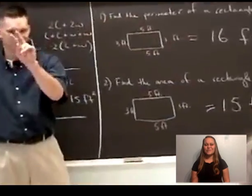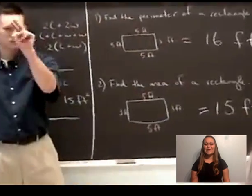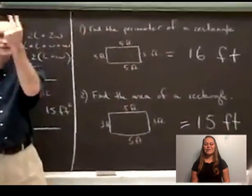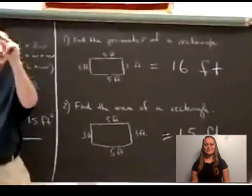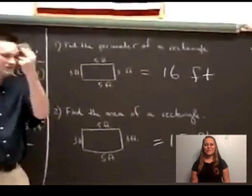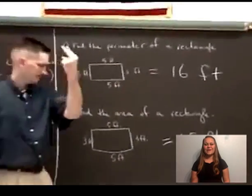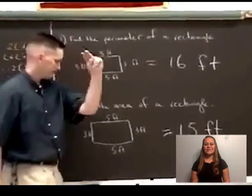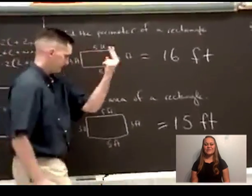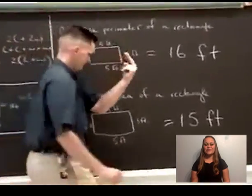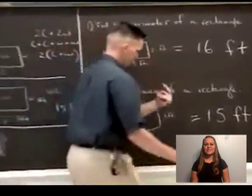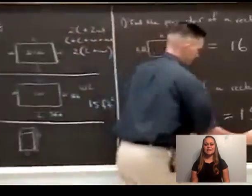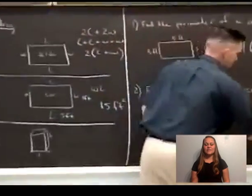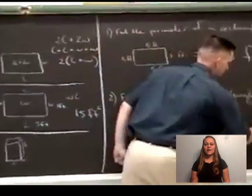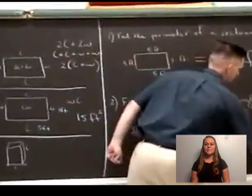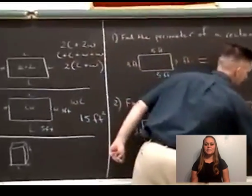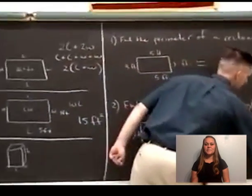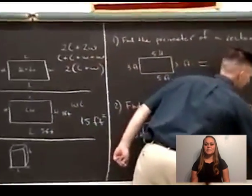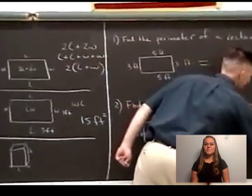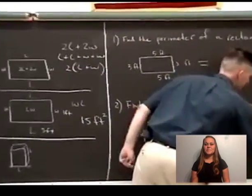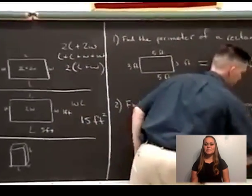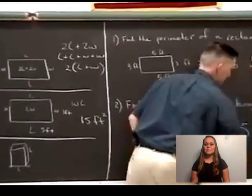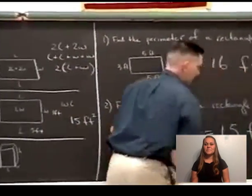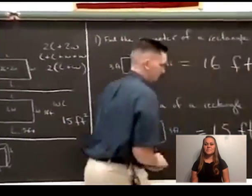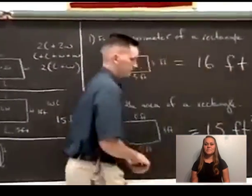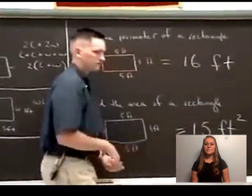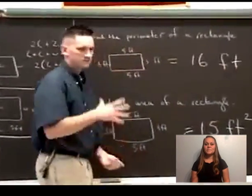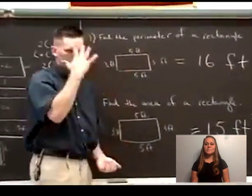Good, squared, squared. You're exactly right.